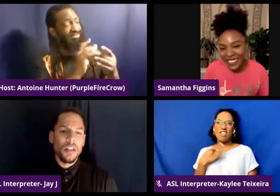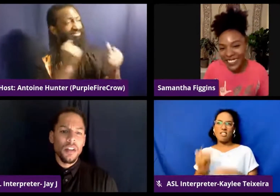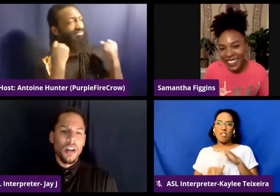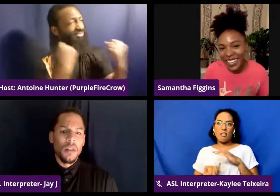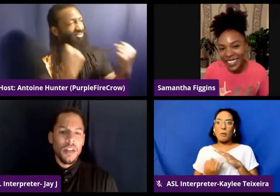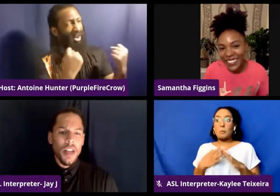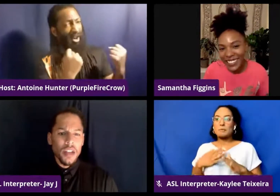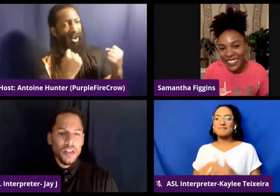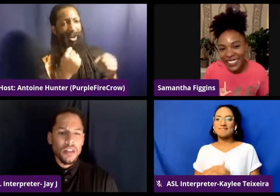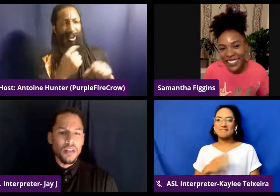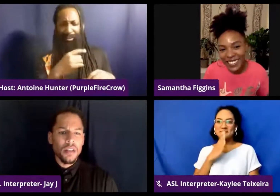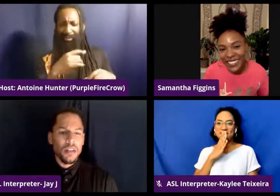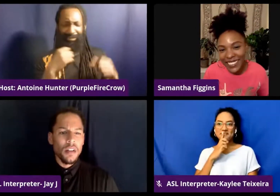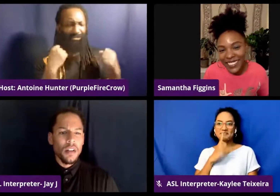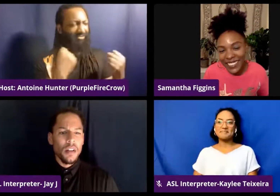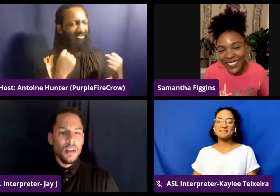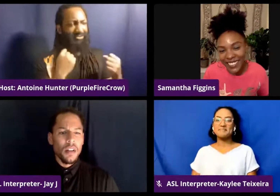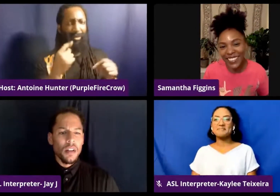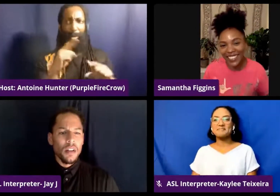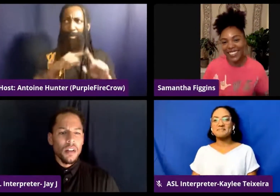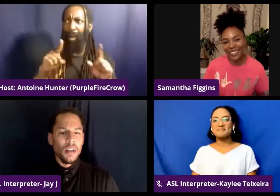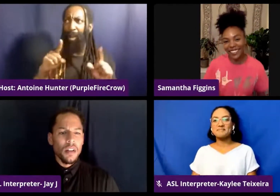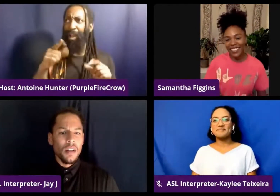journey of connection.